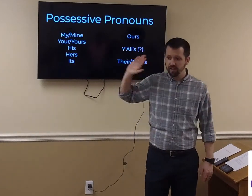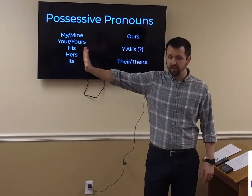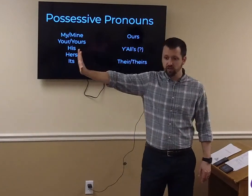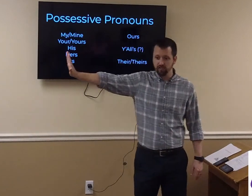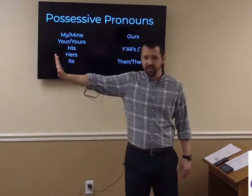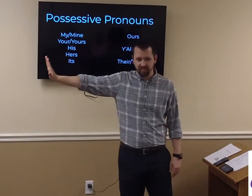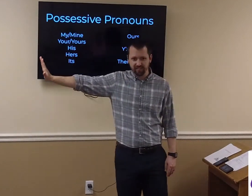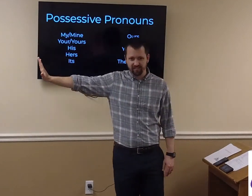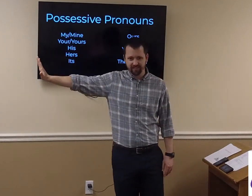His, hers, its.